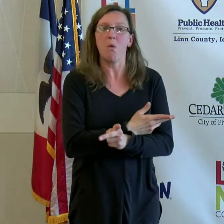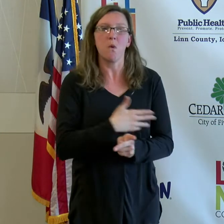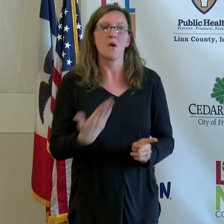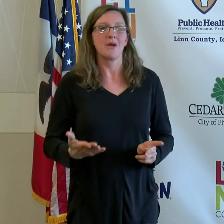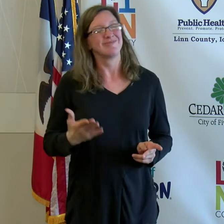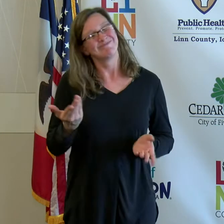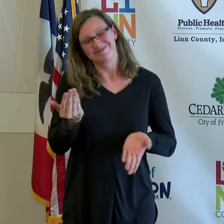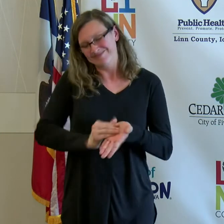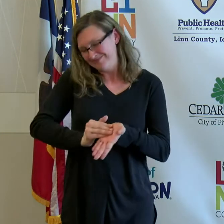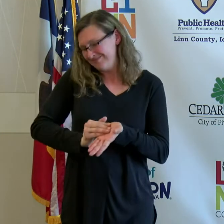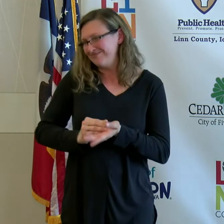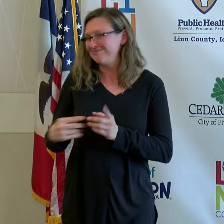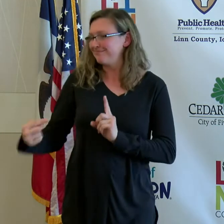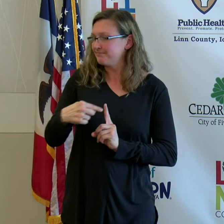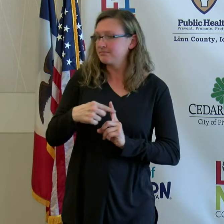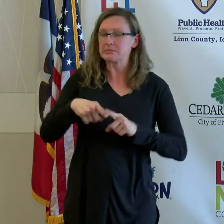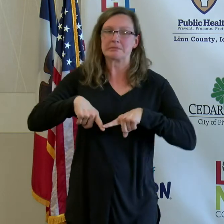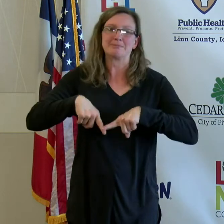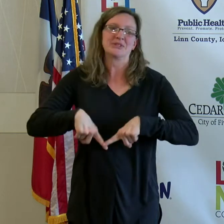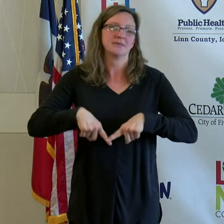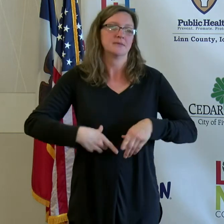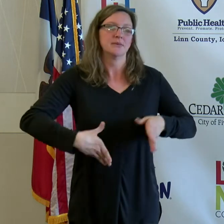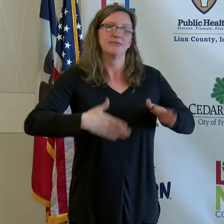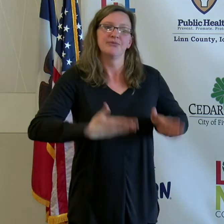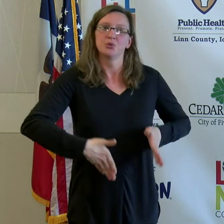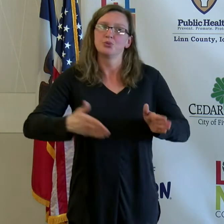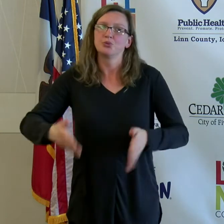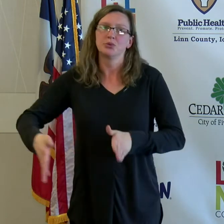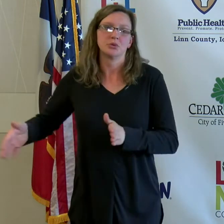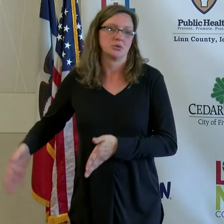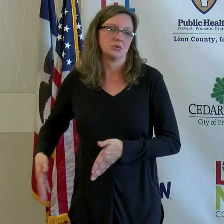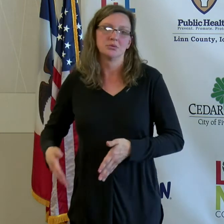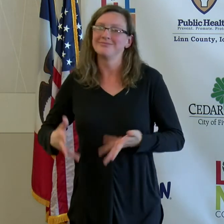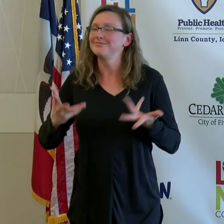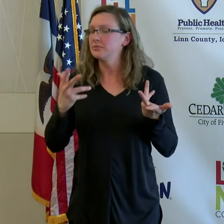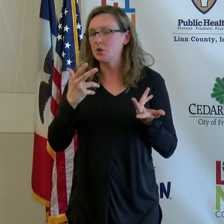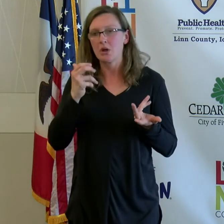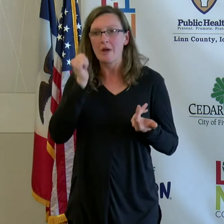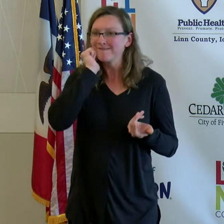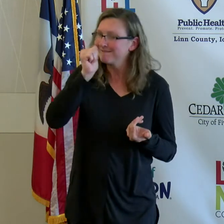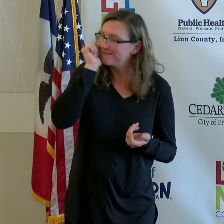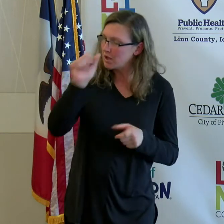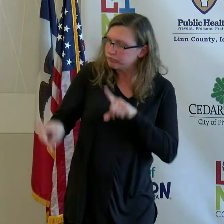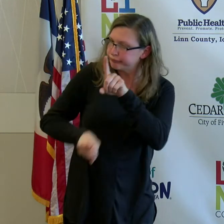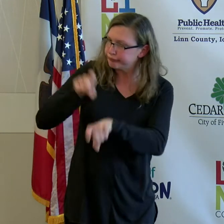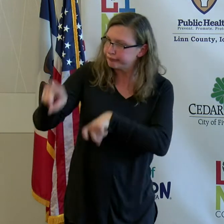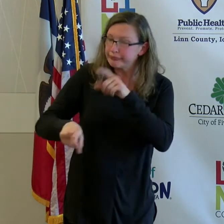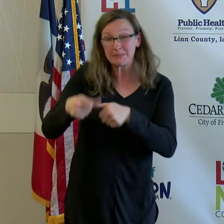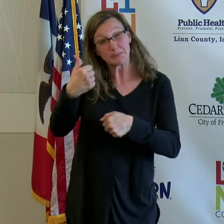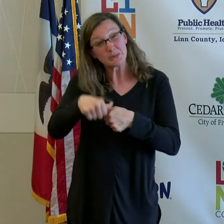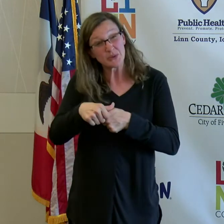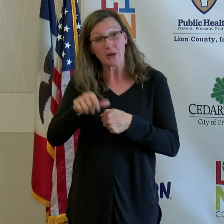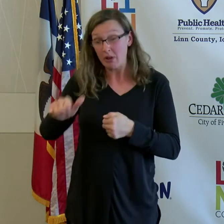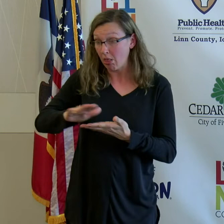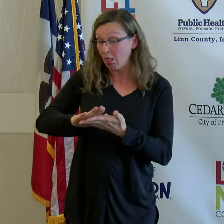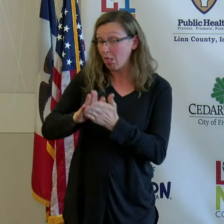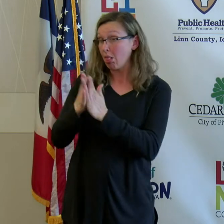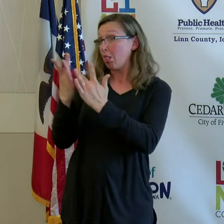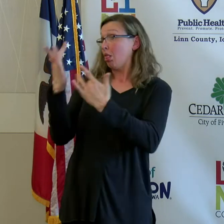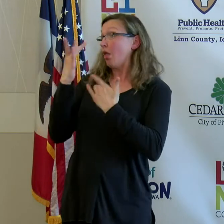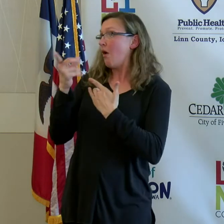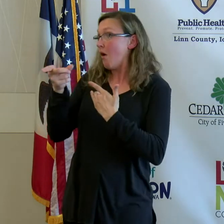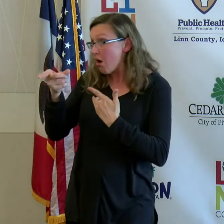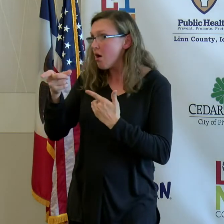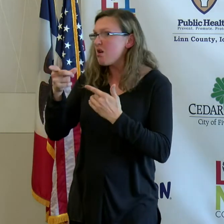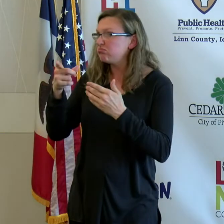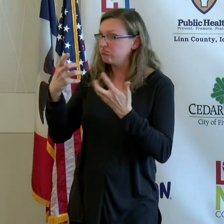said, we are having daily phone calls with them to assess the situation, to help them through the situation. Obviously, this is a